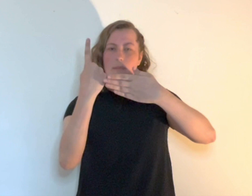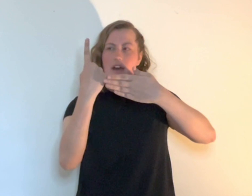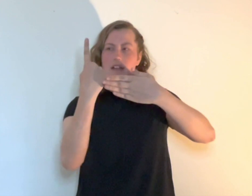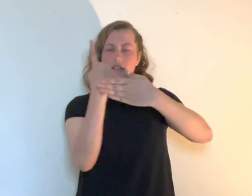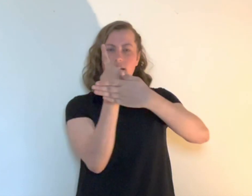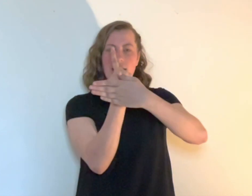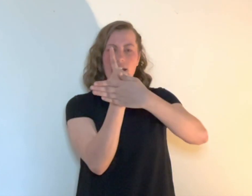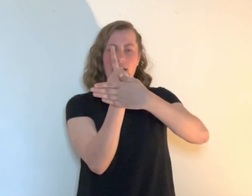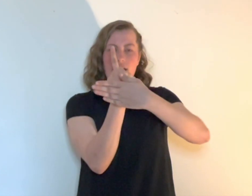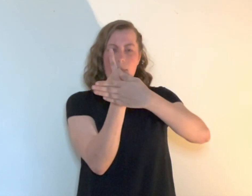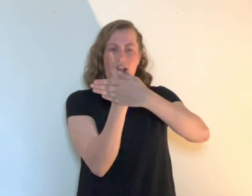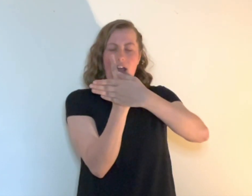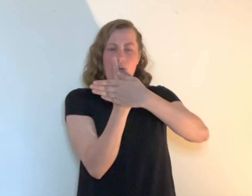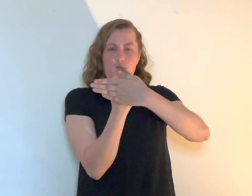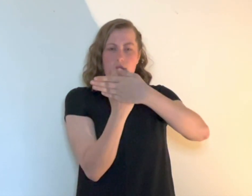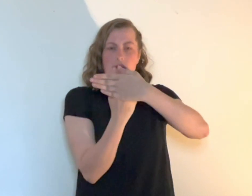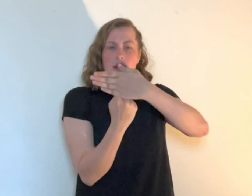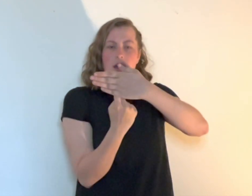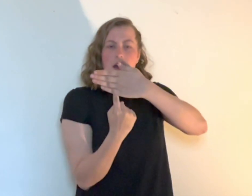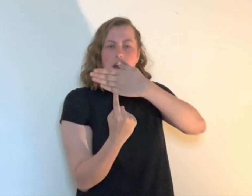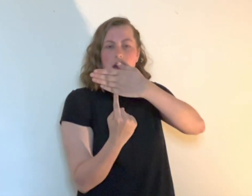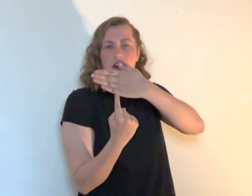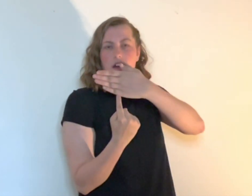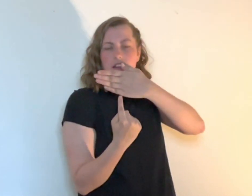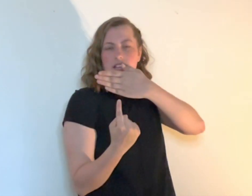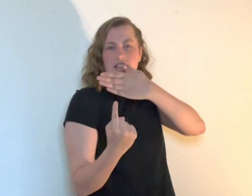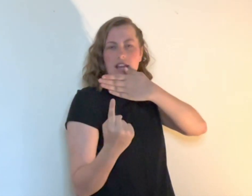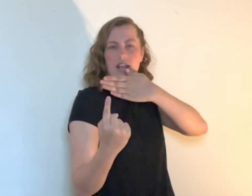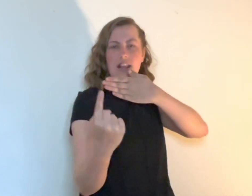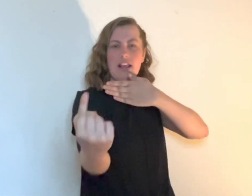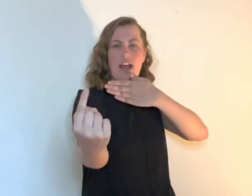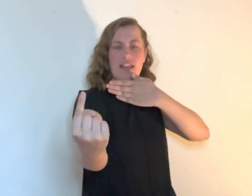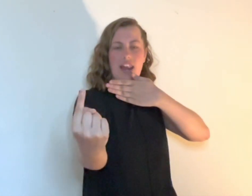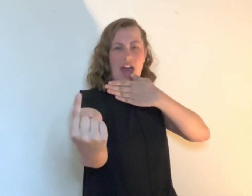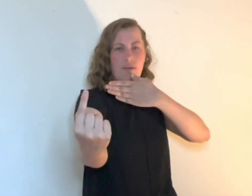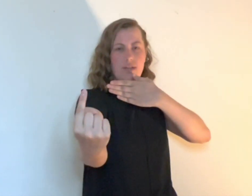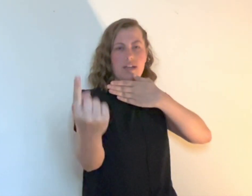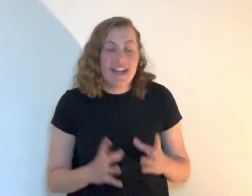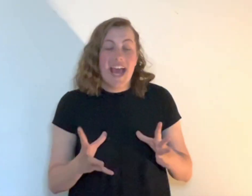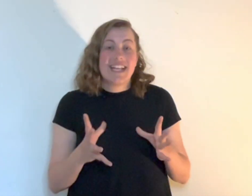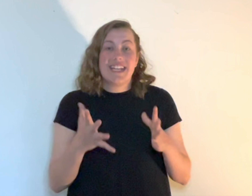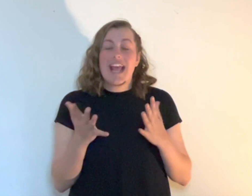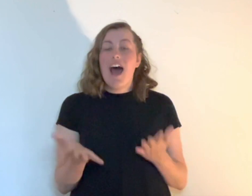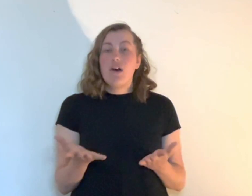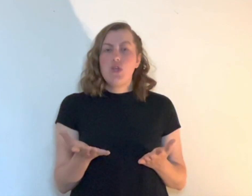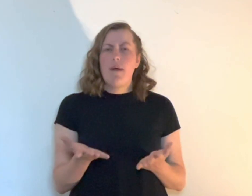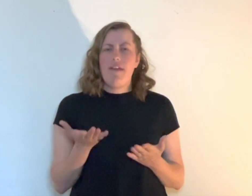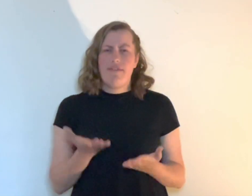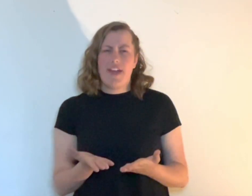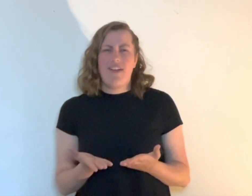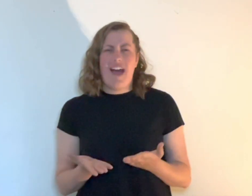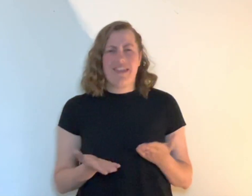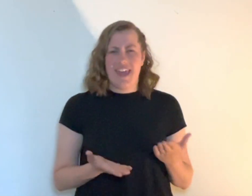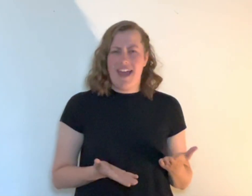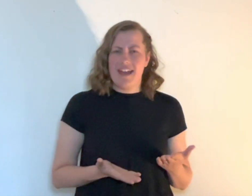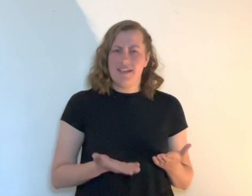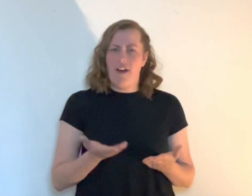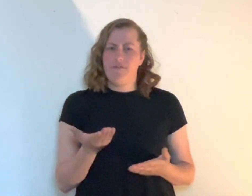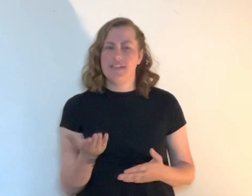person Coming out from underneath And then out And next is How do I feel at the end of the